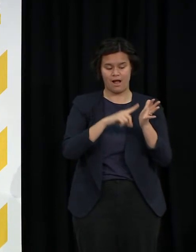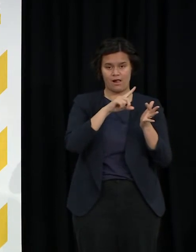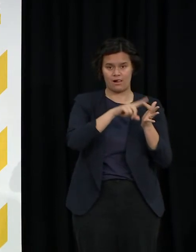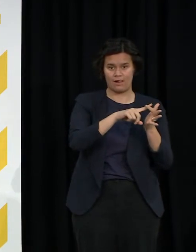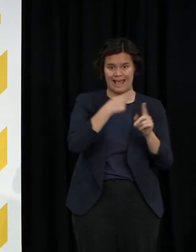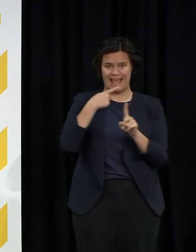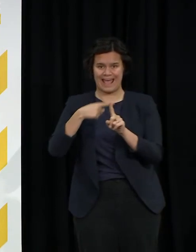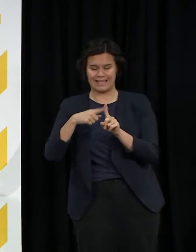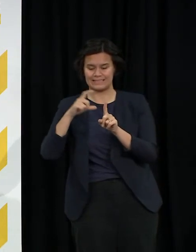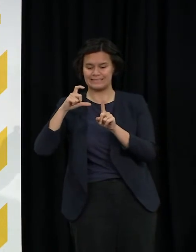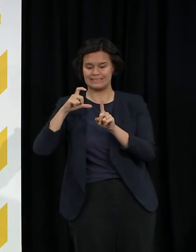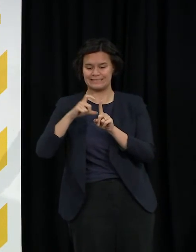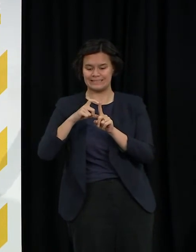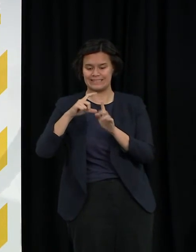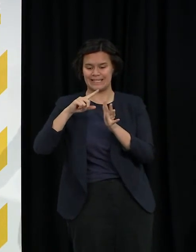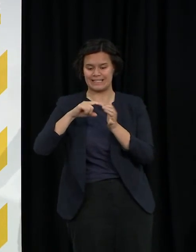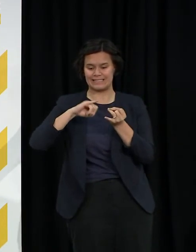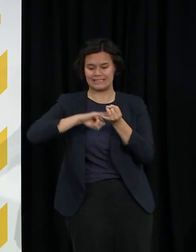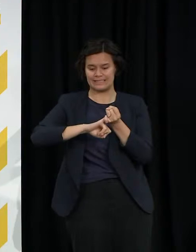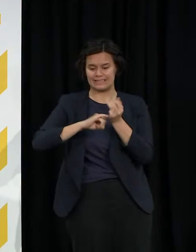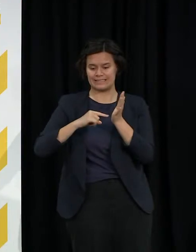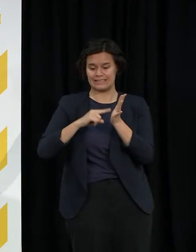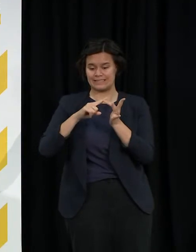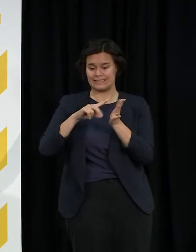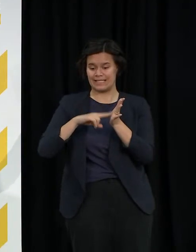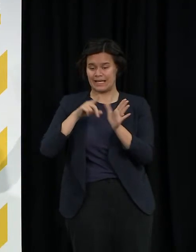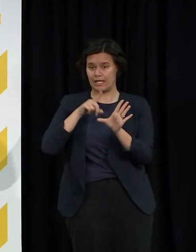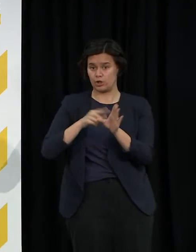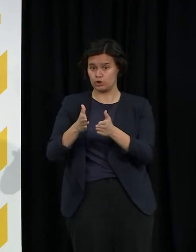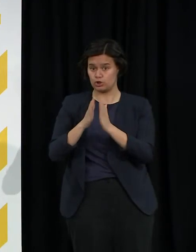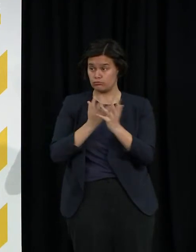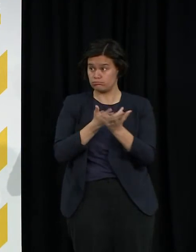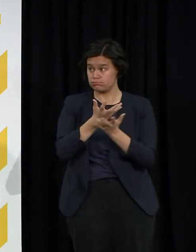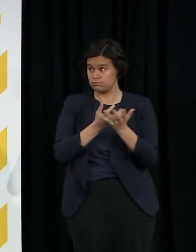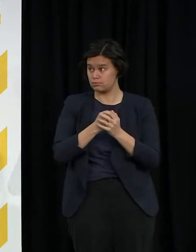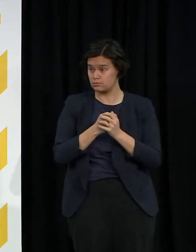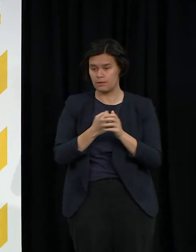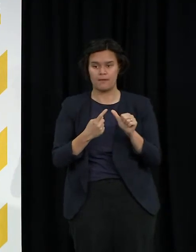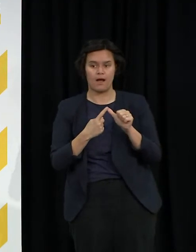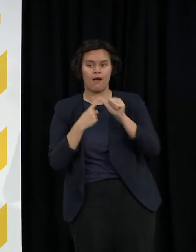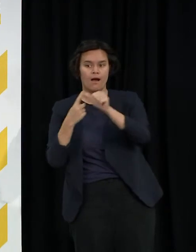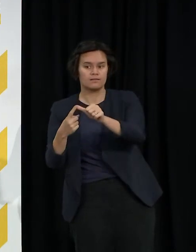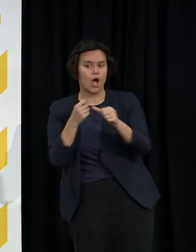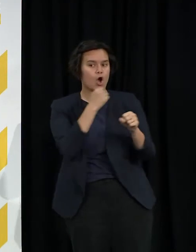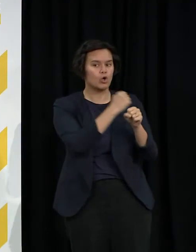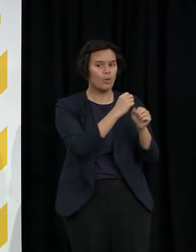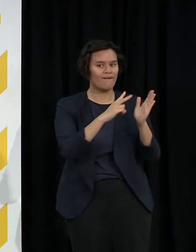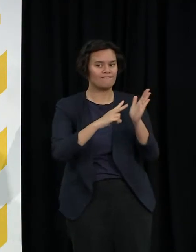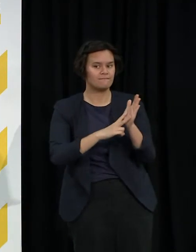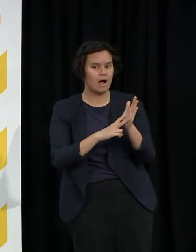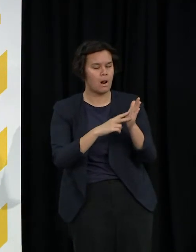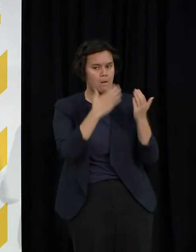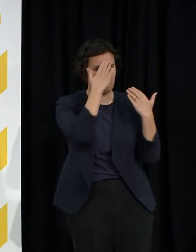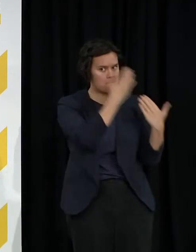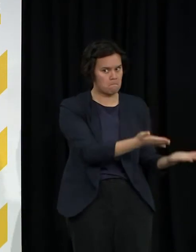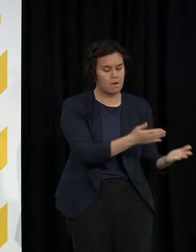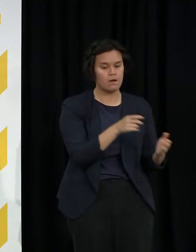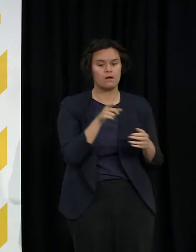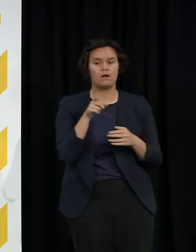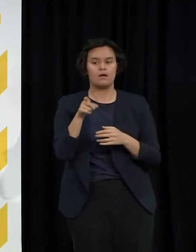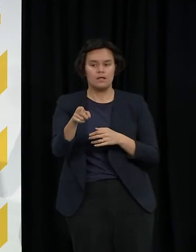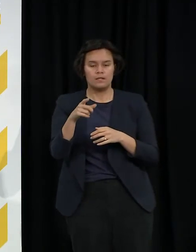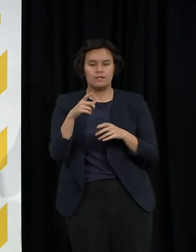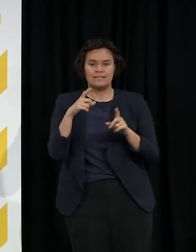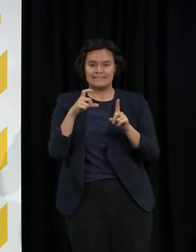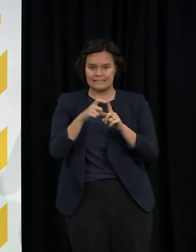Vale. I do know, obviously, that there's been some conversations in recent days with the Destiny Church about an event that they